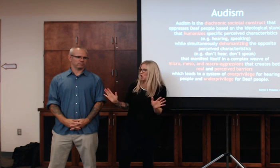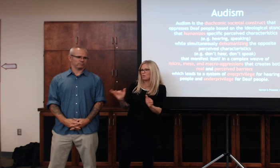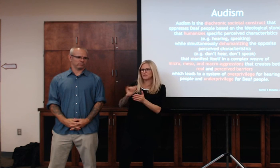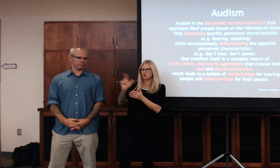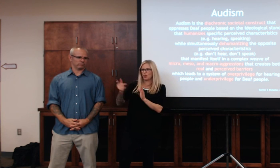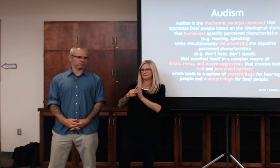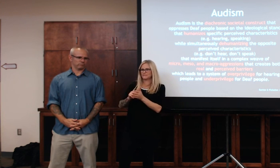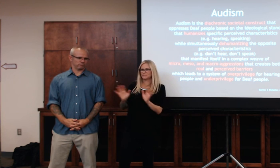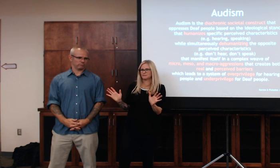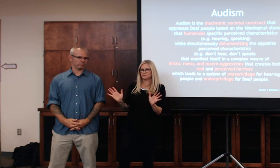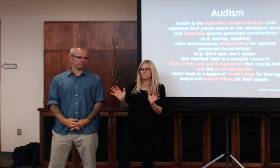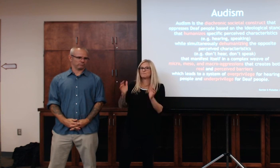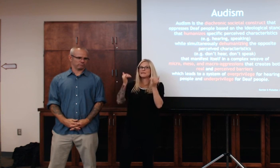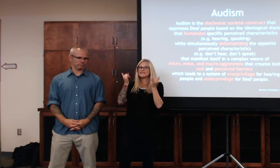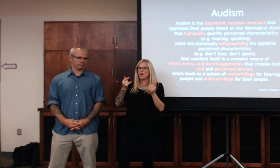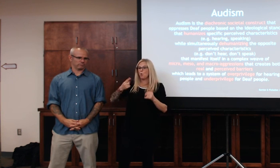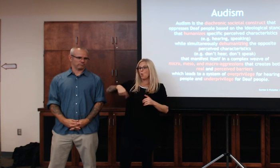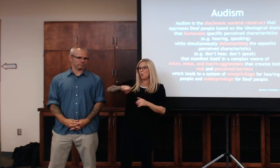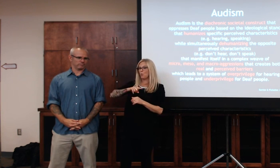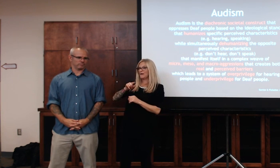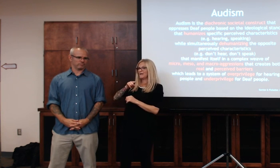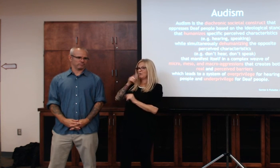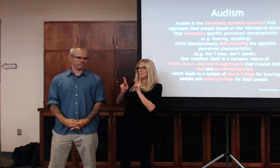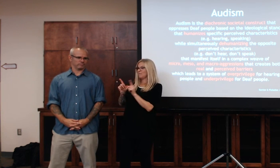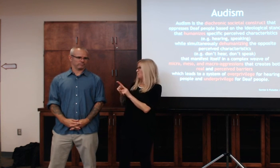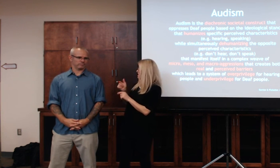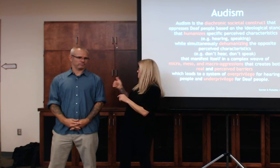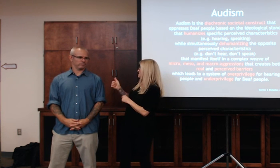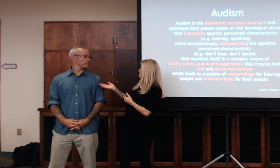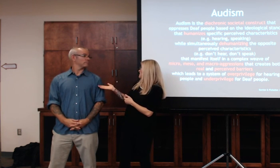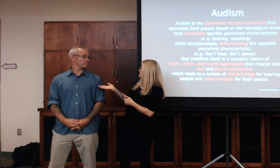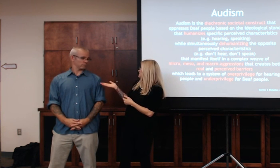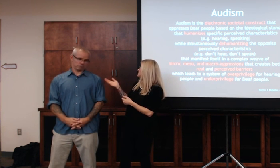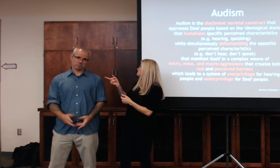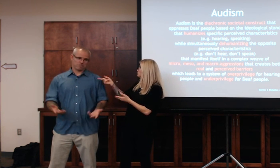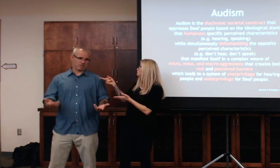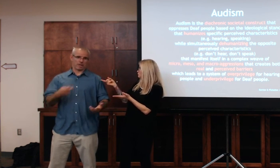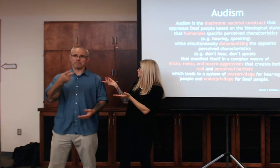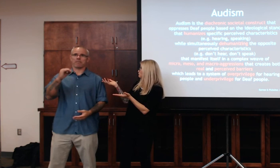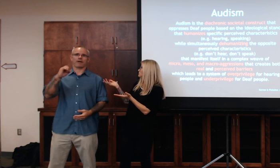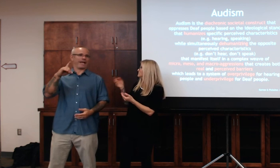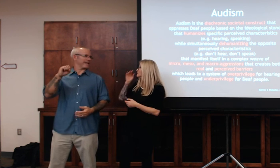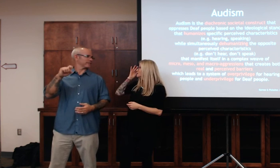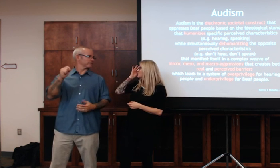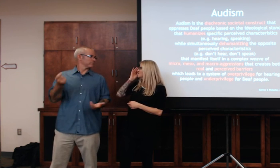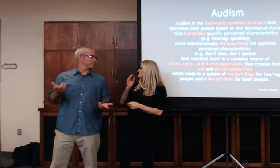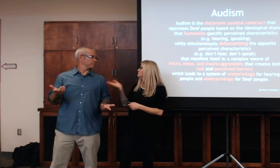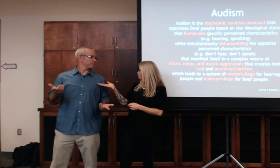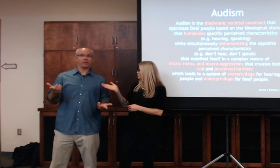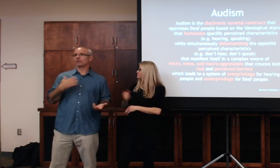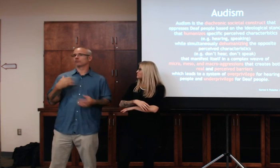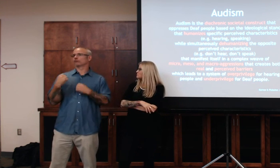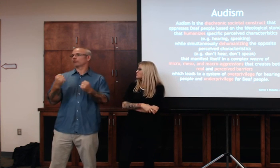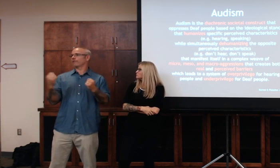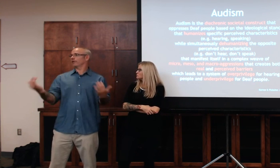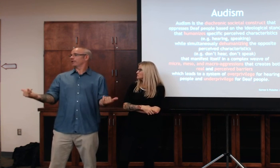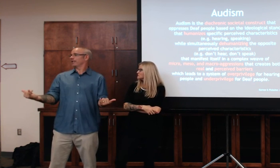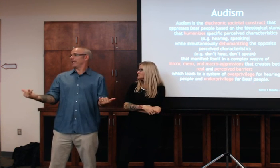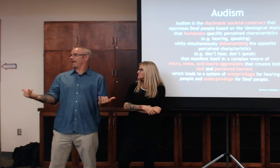That's all it means. Now, we hearing people, like my husband. Podcast. Great example. Driving here